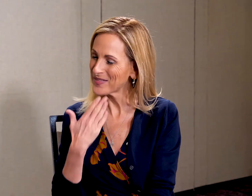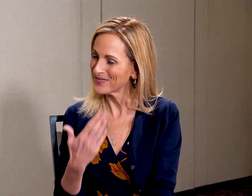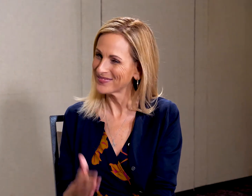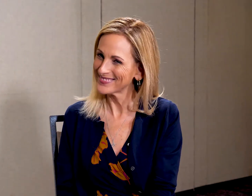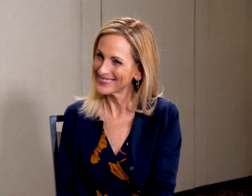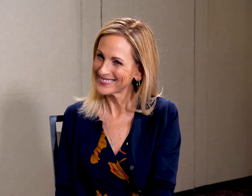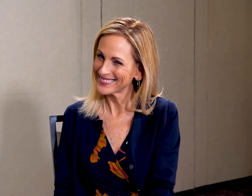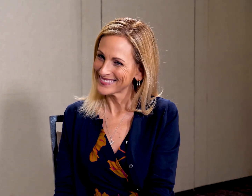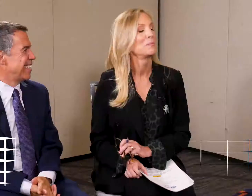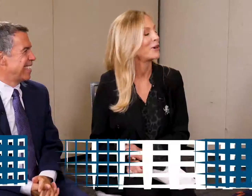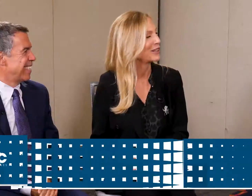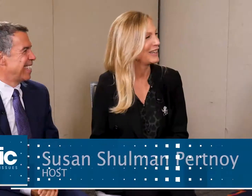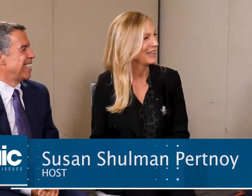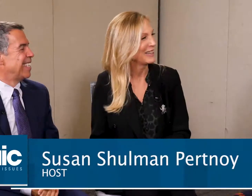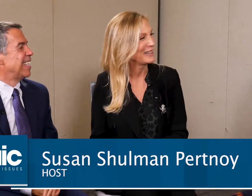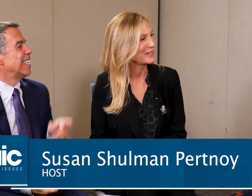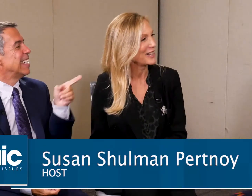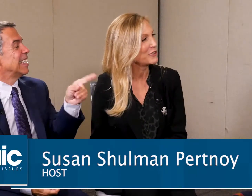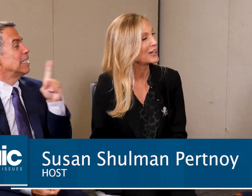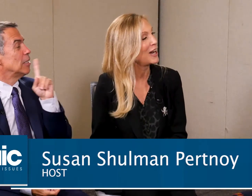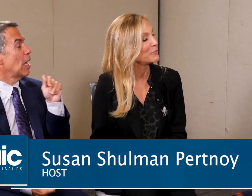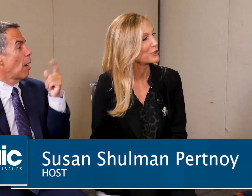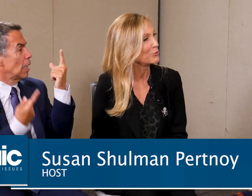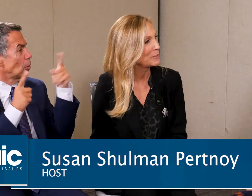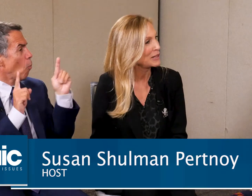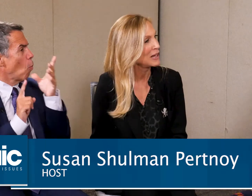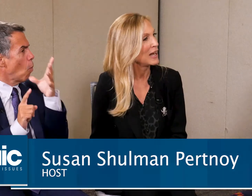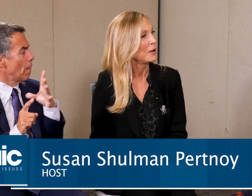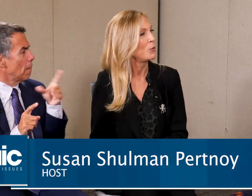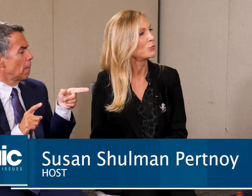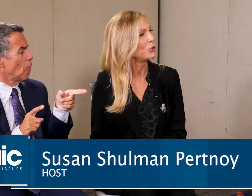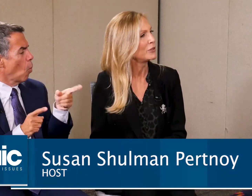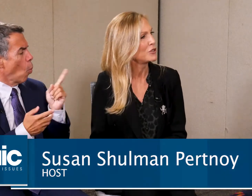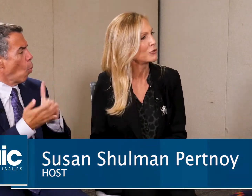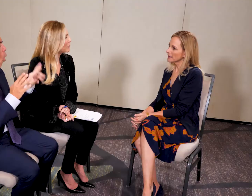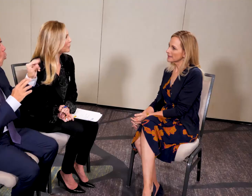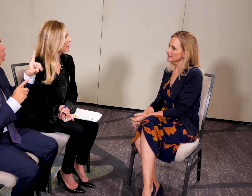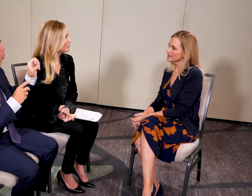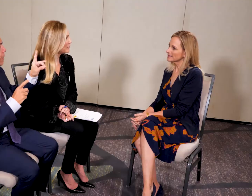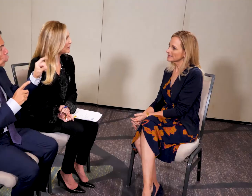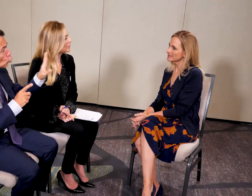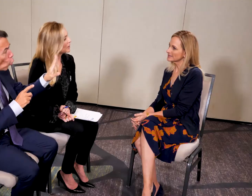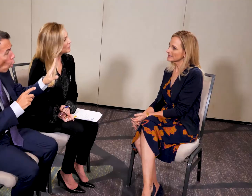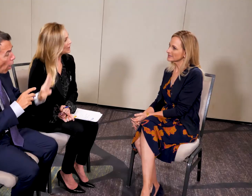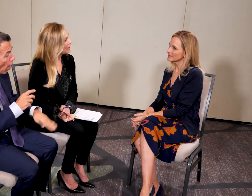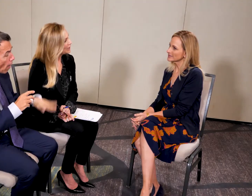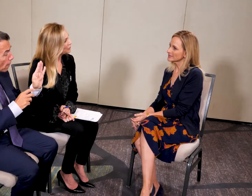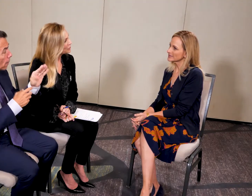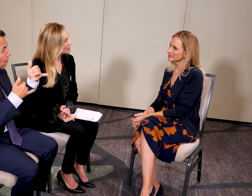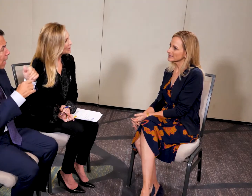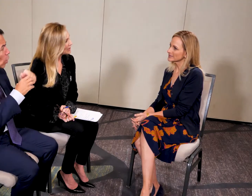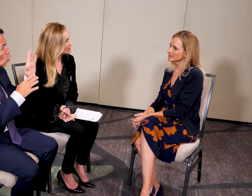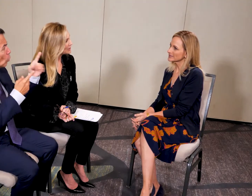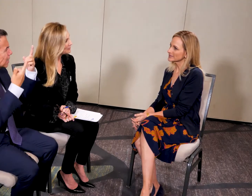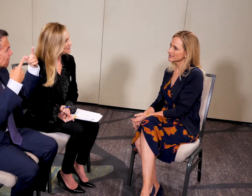Thank you very much. Marlee, you're such an accomplished woman. What role did your upbringing play in your success?